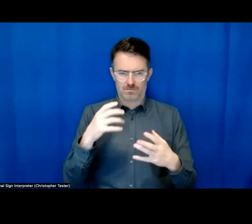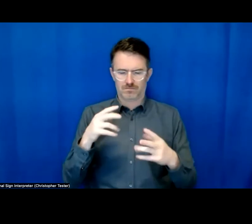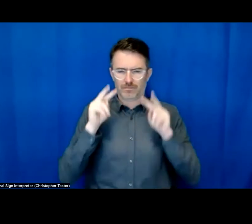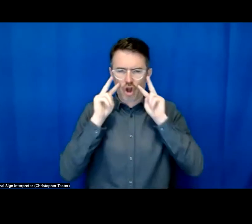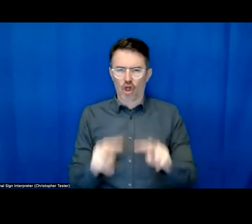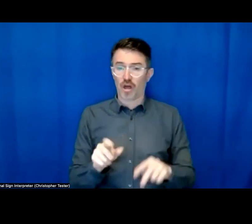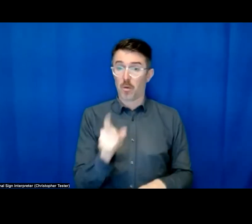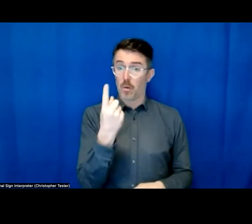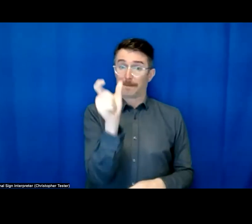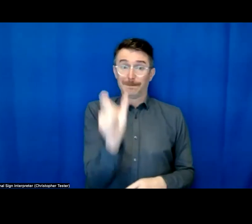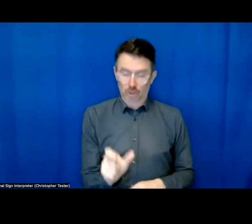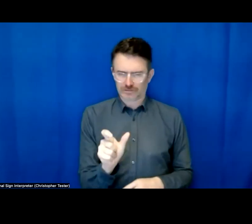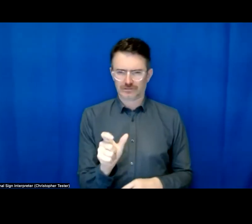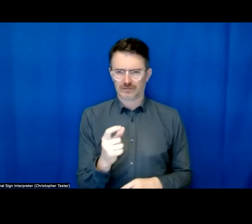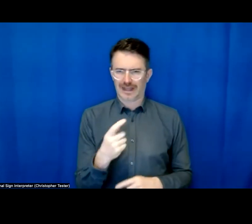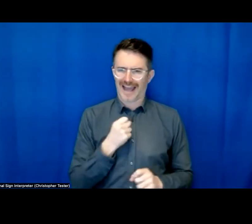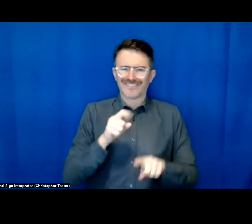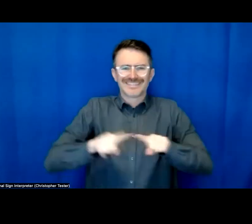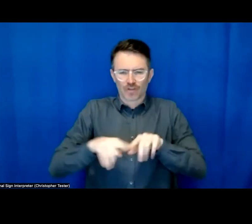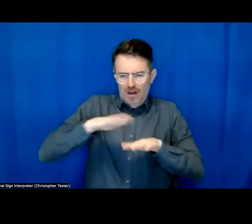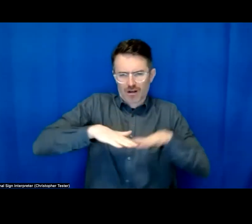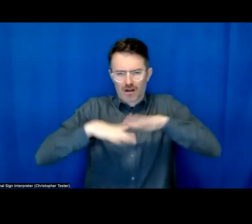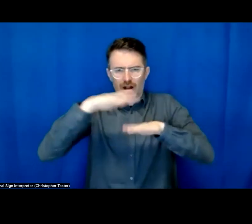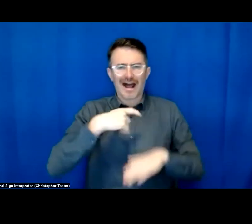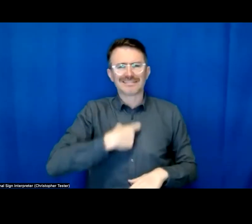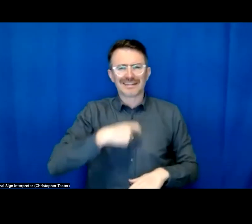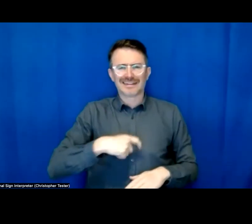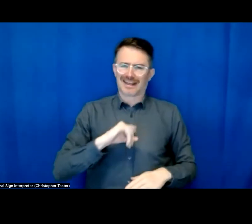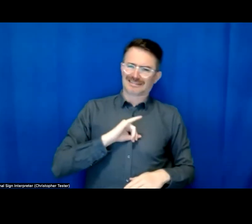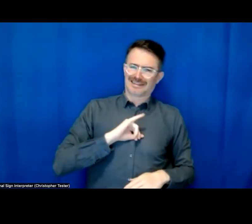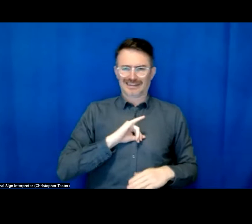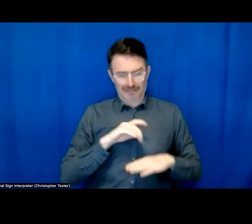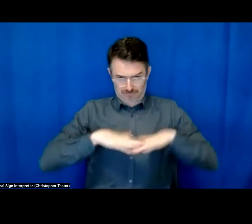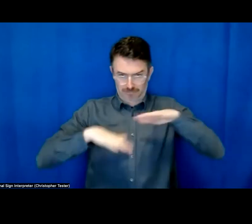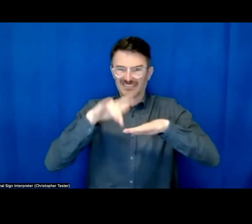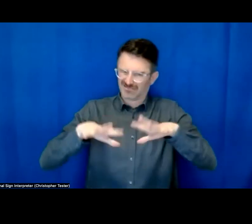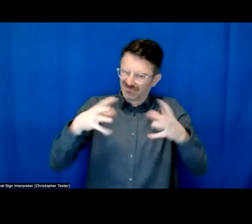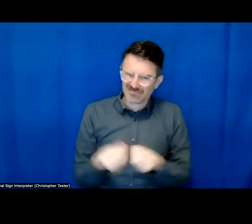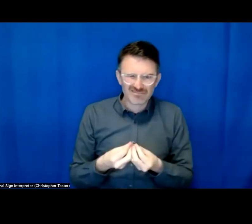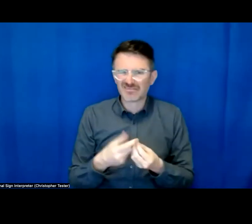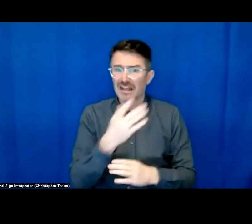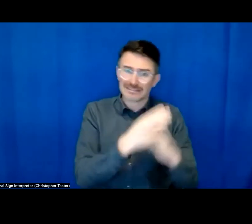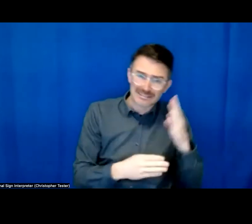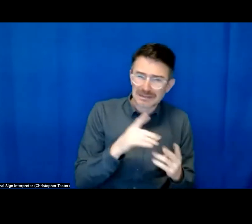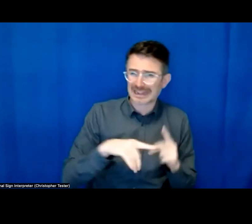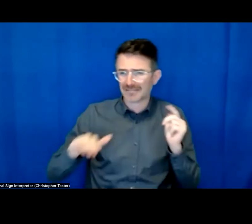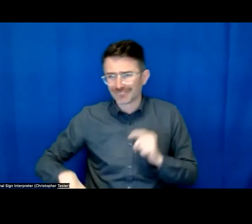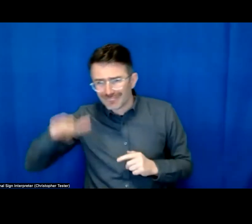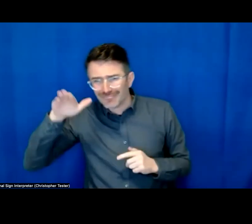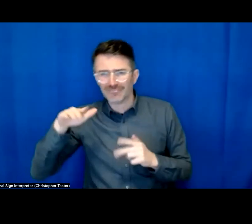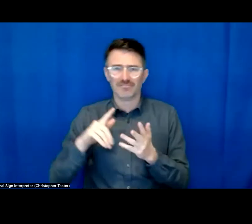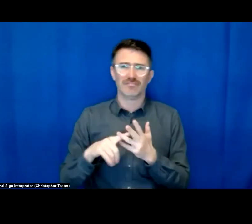risk reduction, disability, and gender. The Disability Rights Fund and our sister organization, Disability